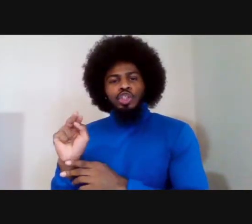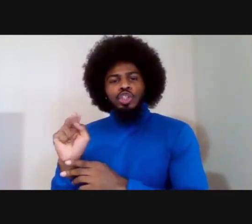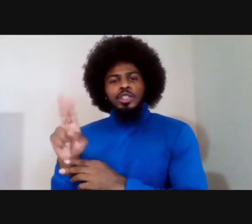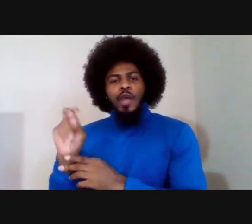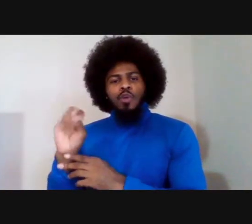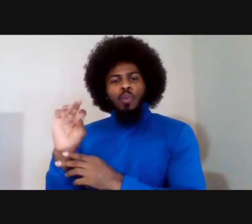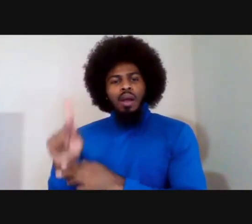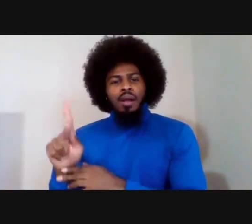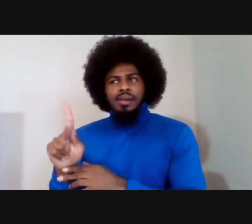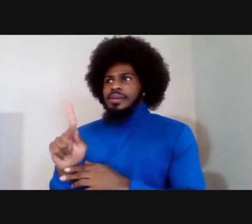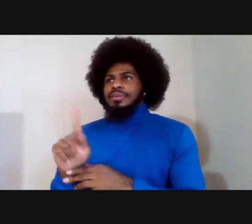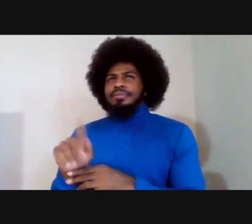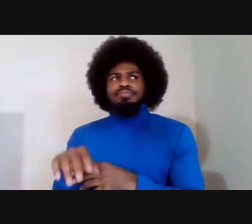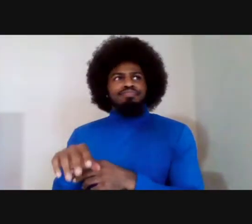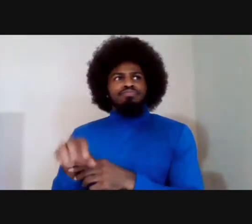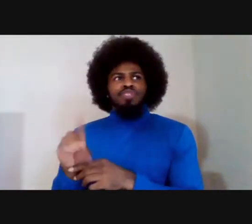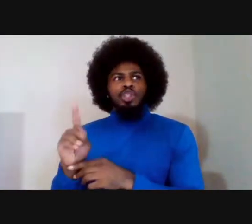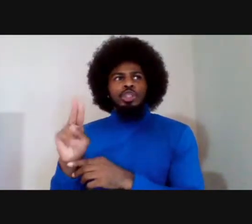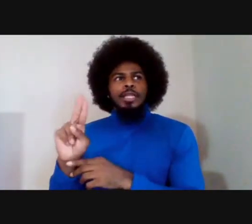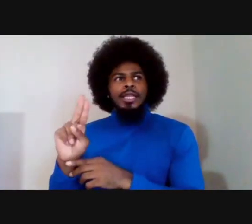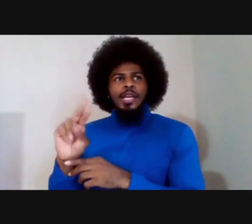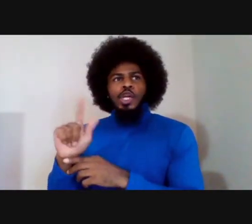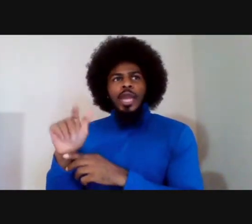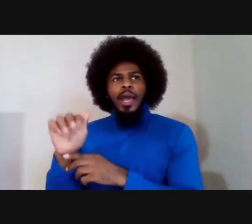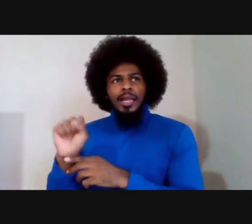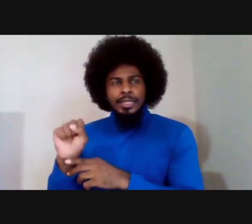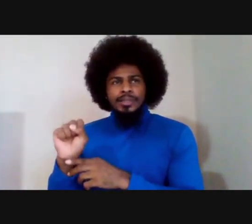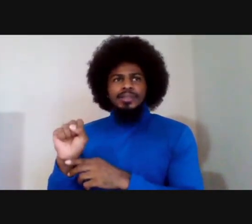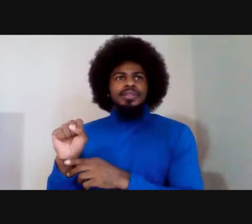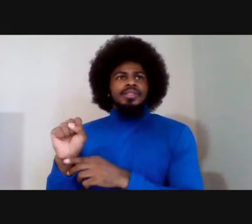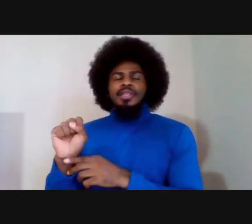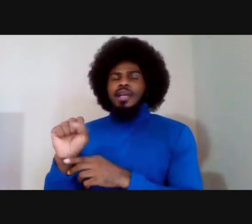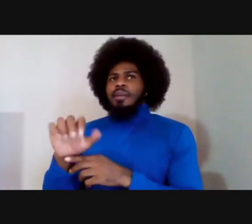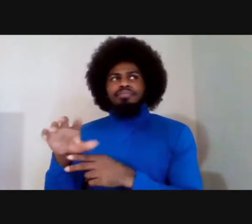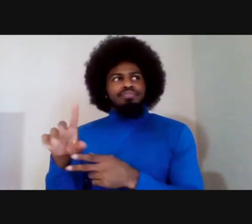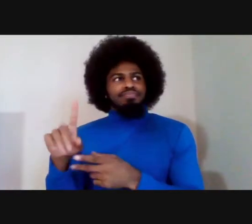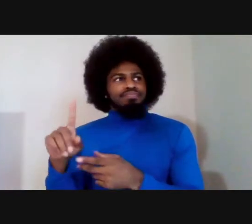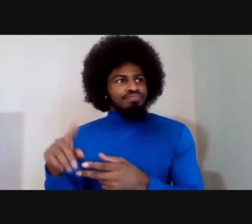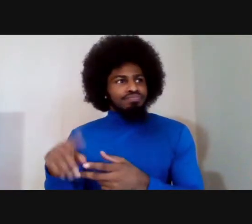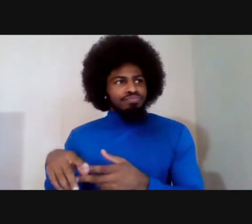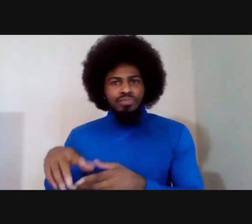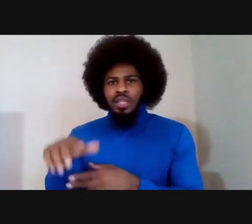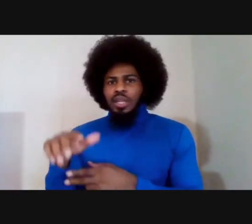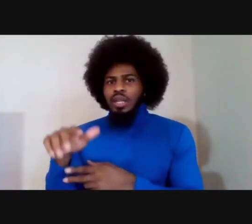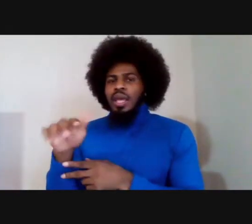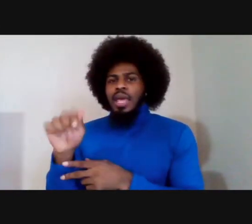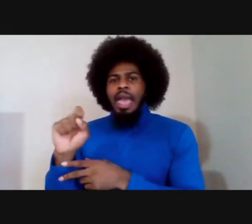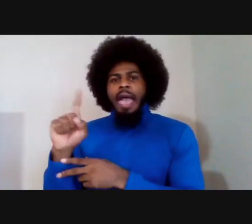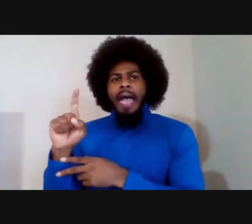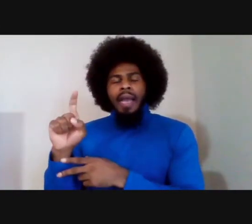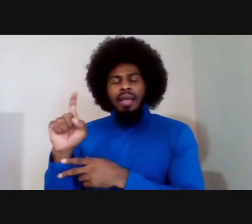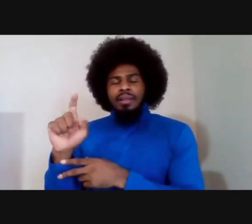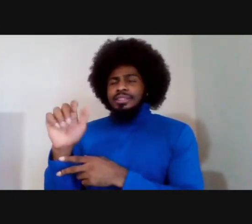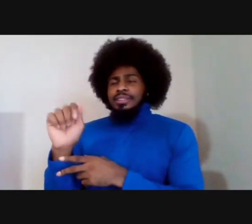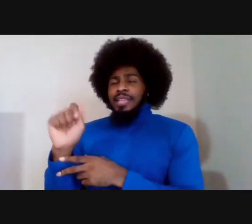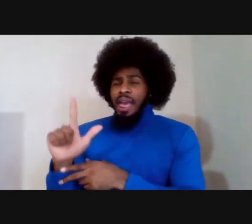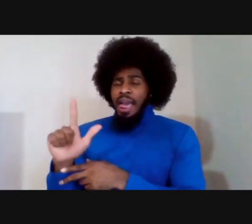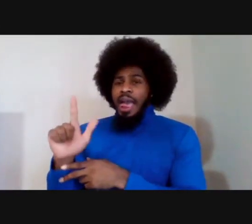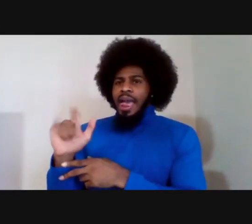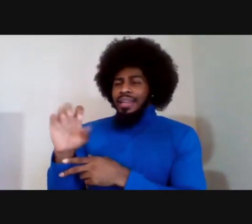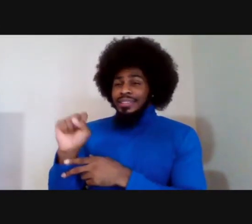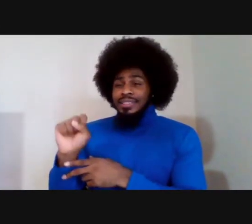Douglas Ewart, kind of music aunties, Alice Coltrane, my goodness. I mean,